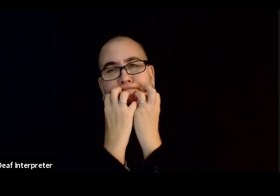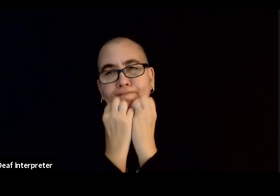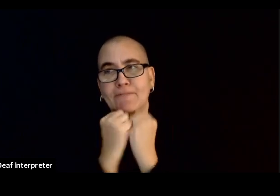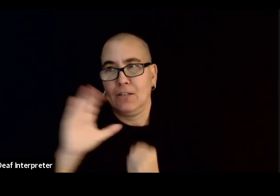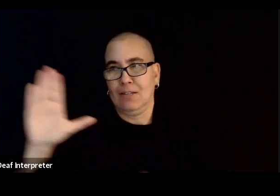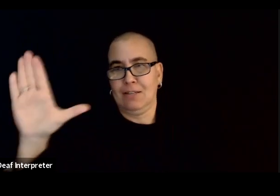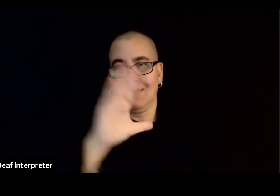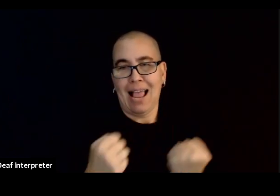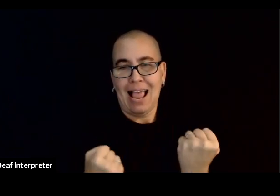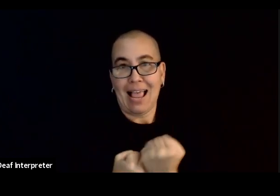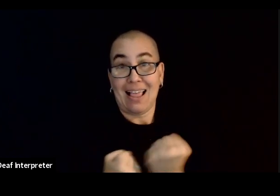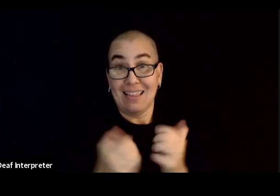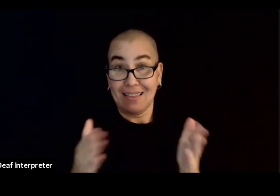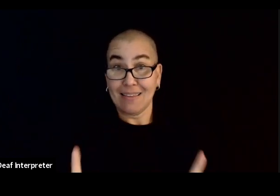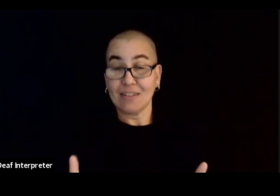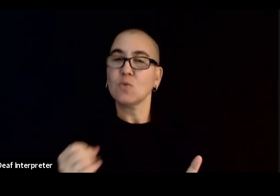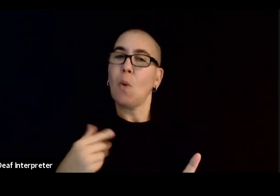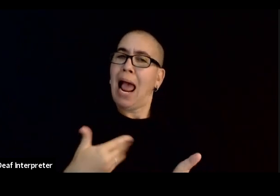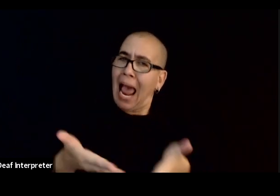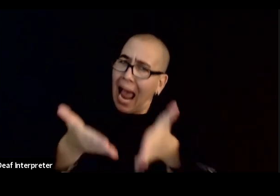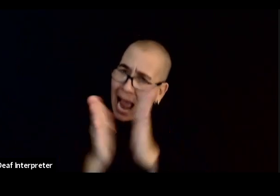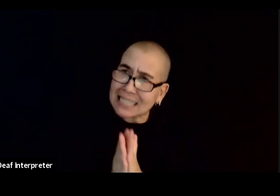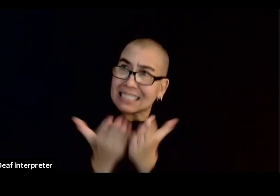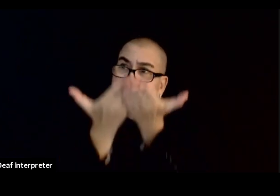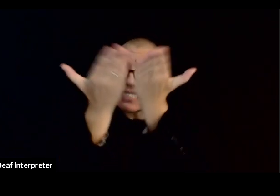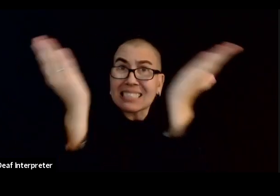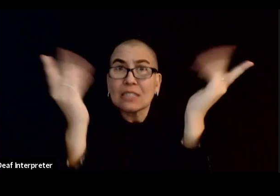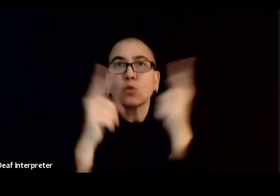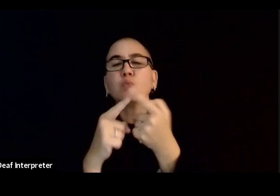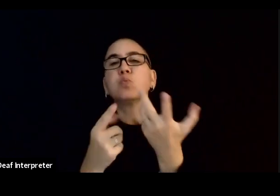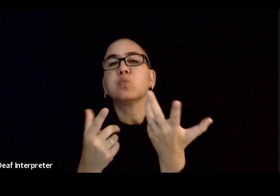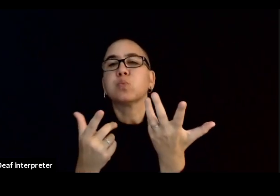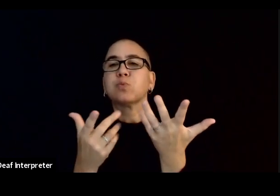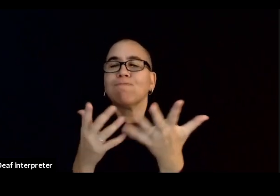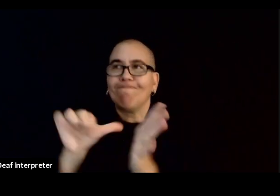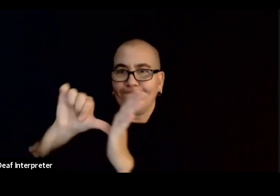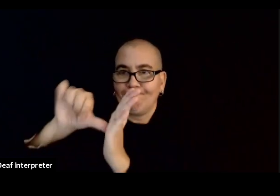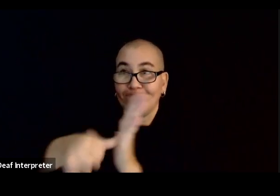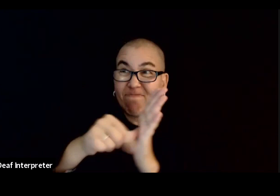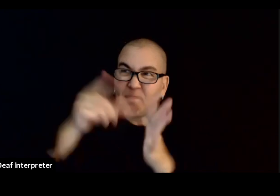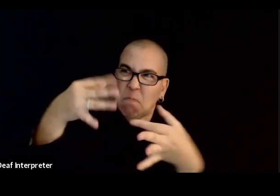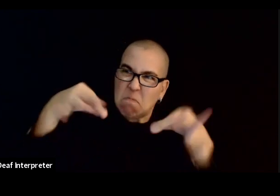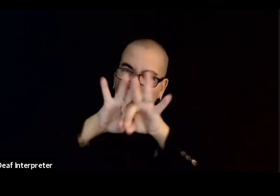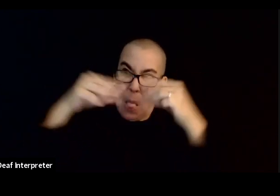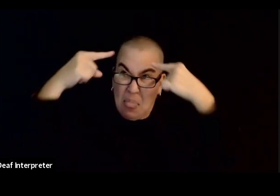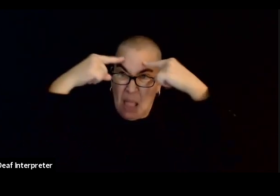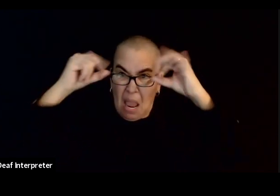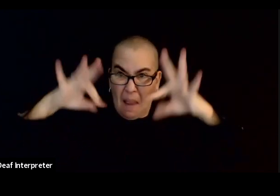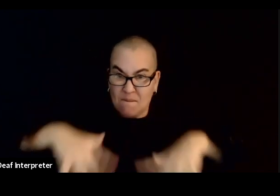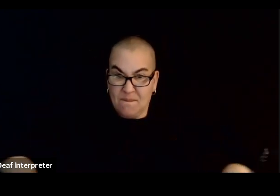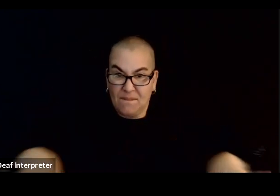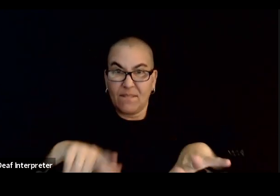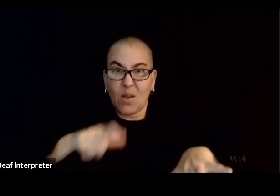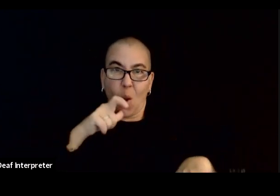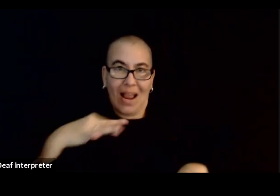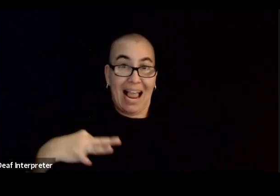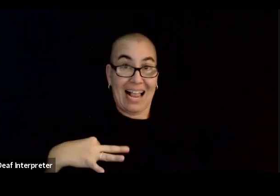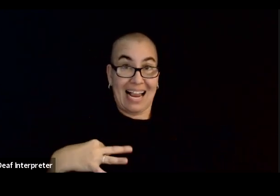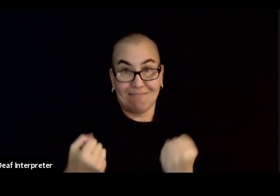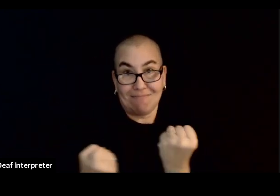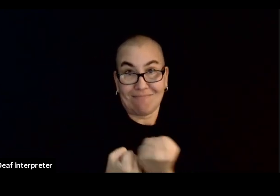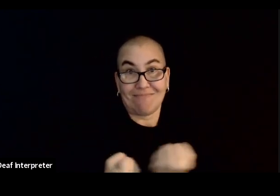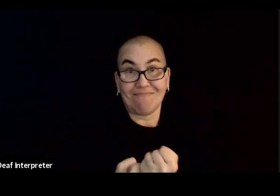protective of the health and safety of everyone involved. I think, one of the things that Chris has mentioned